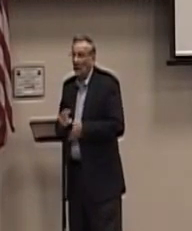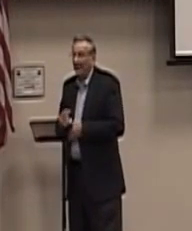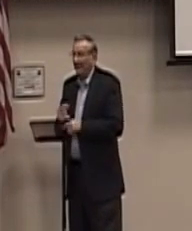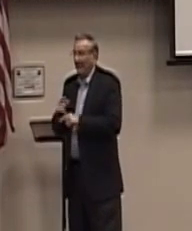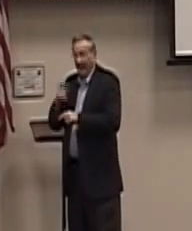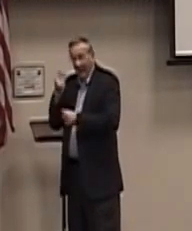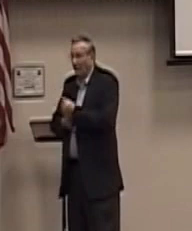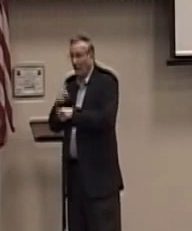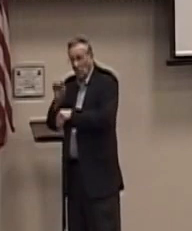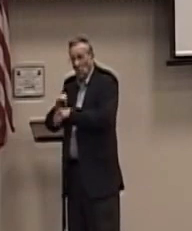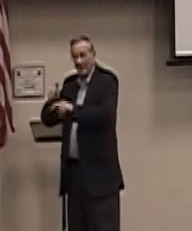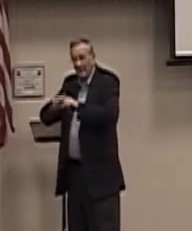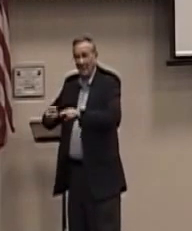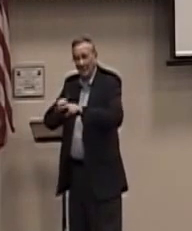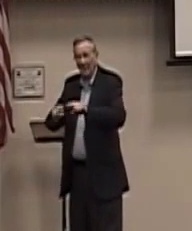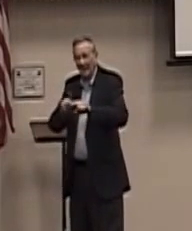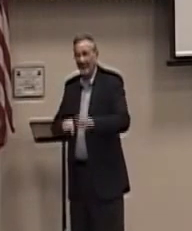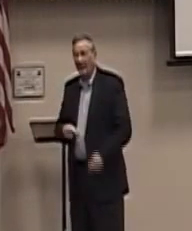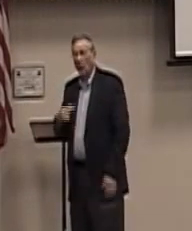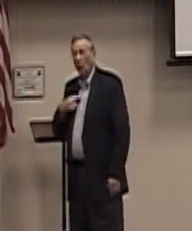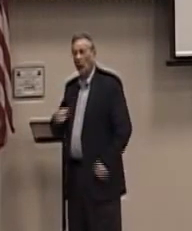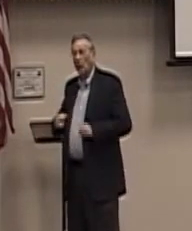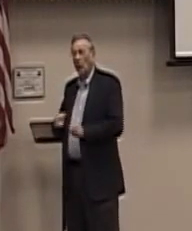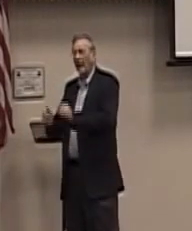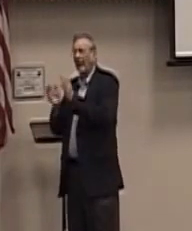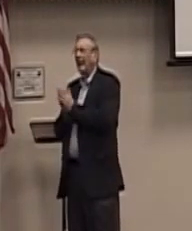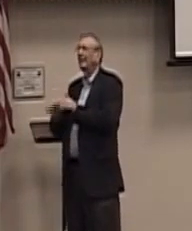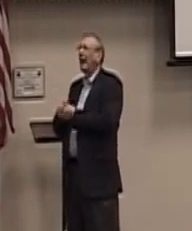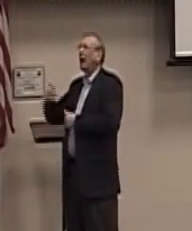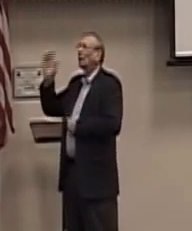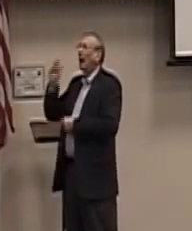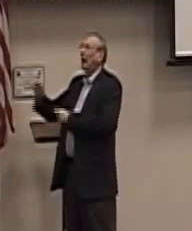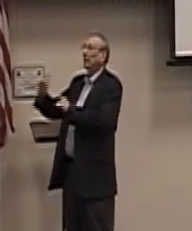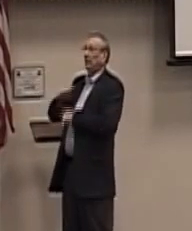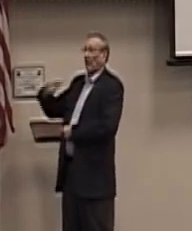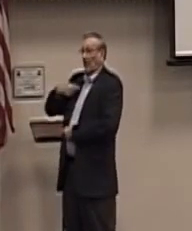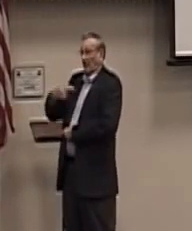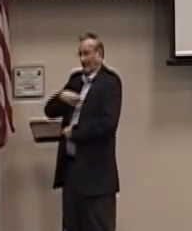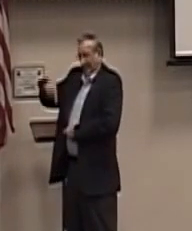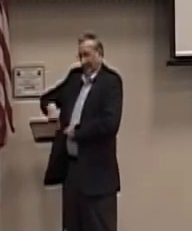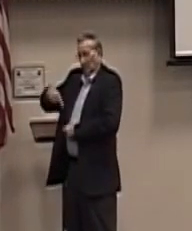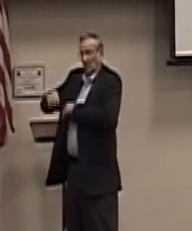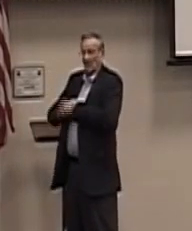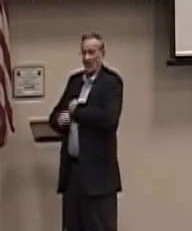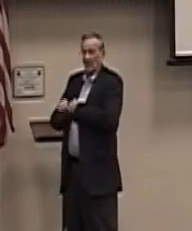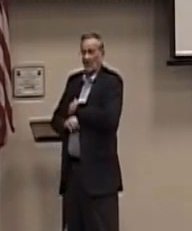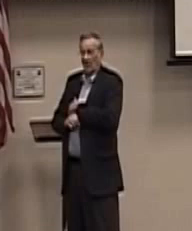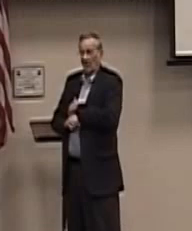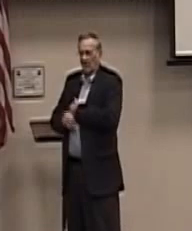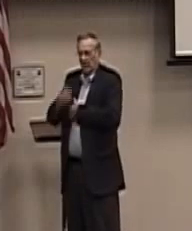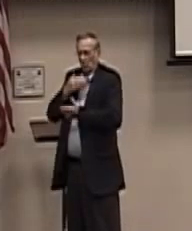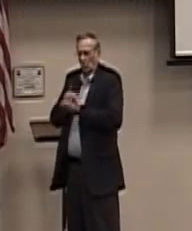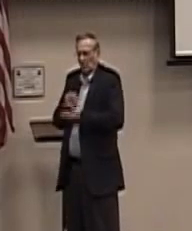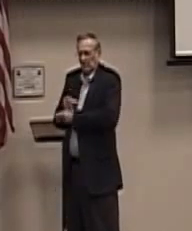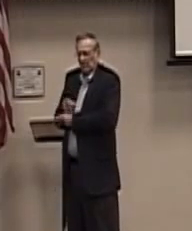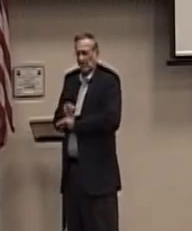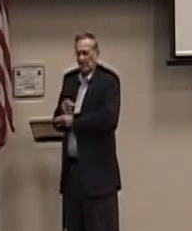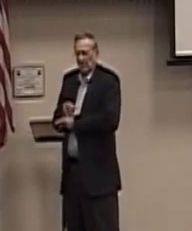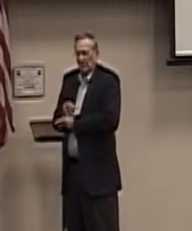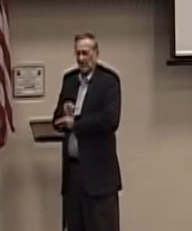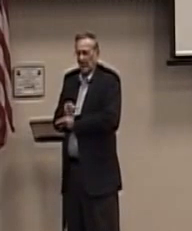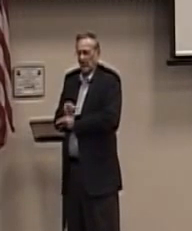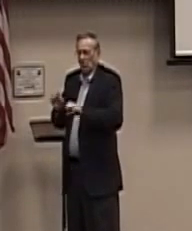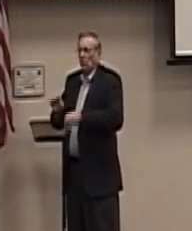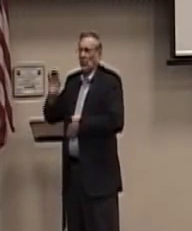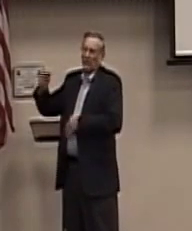different everywhere you go. But we're trying to ask, how has God gifted us and charged us to be good stewards and to carry out